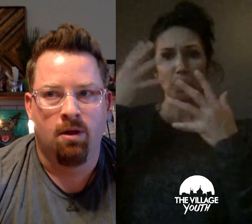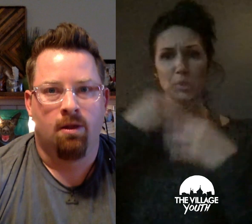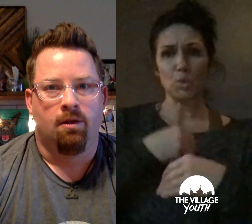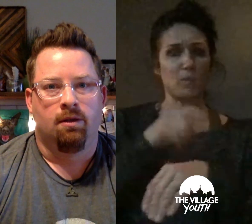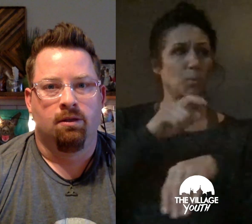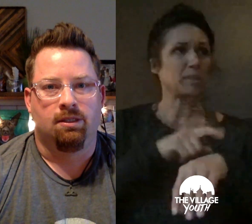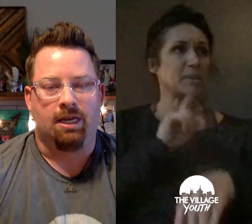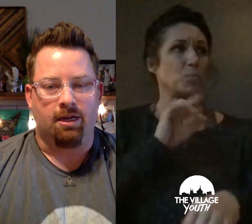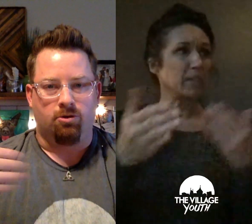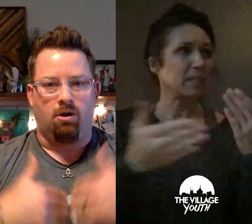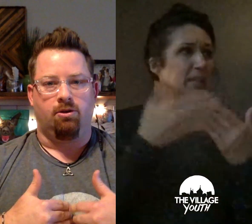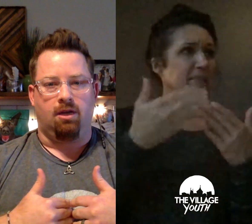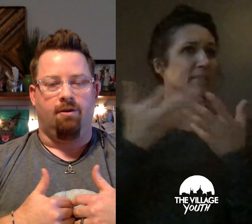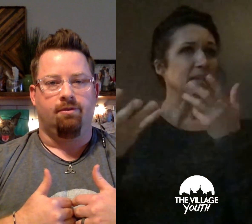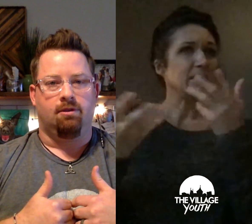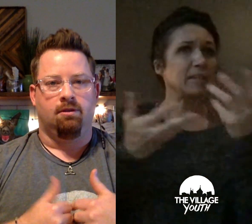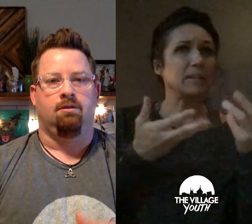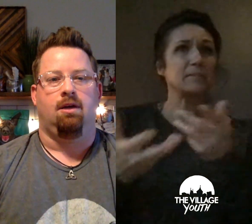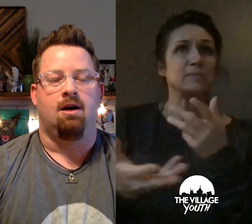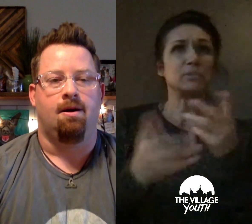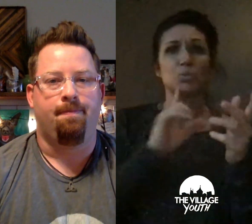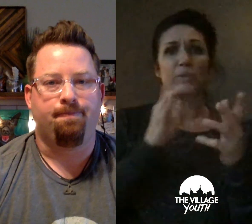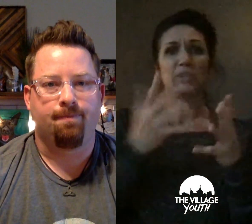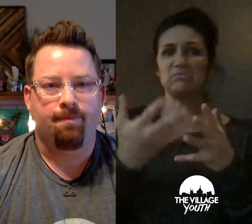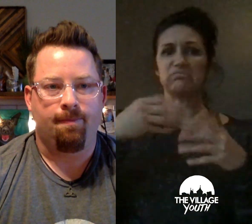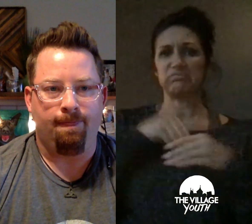to sink into ourselves,